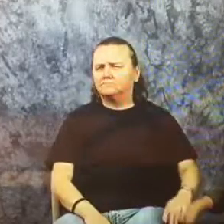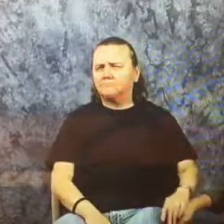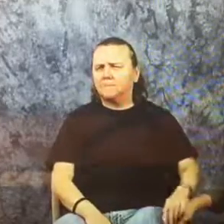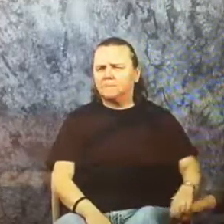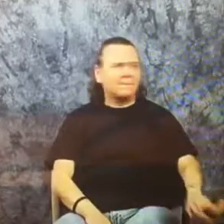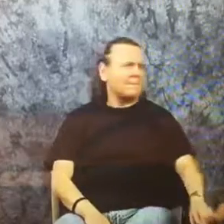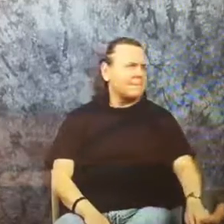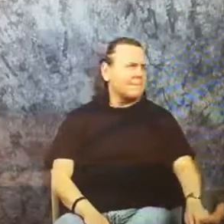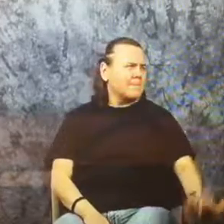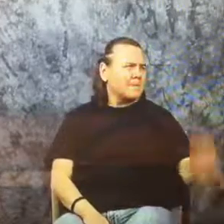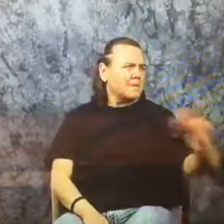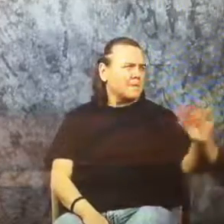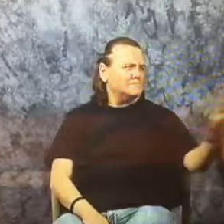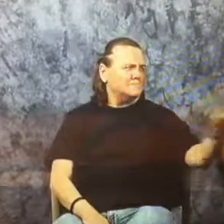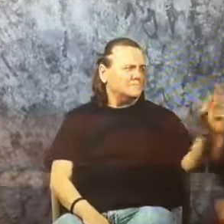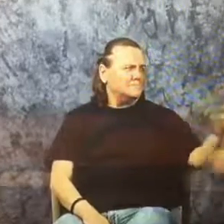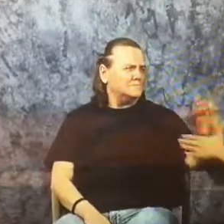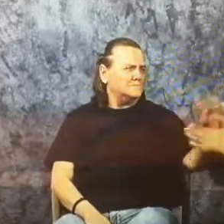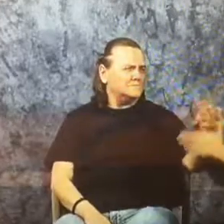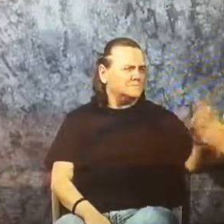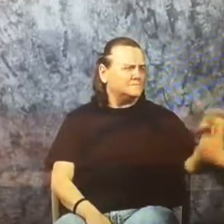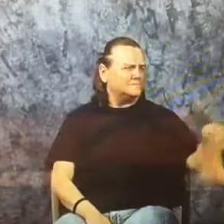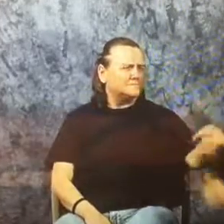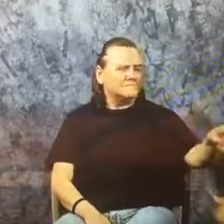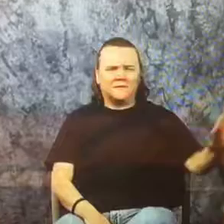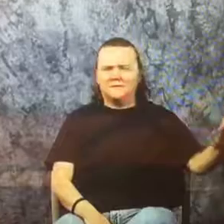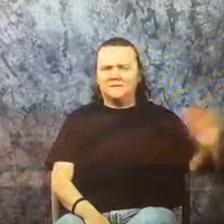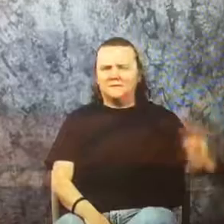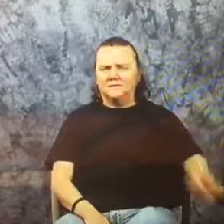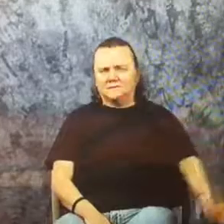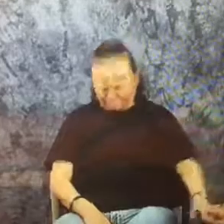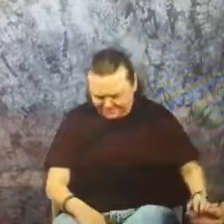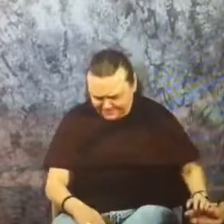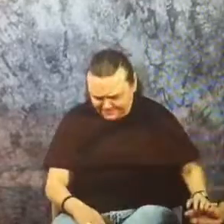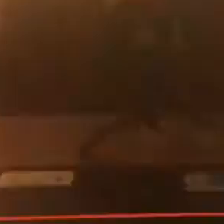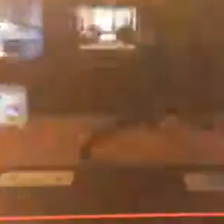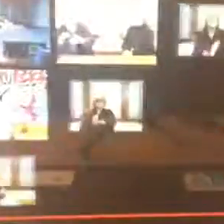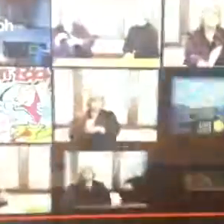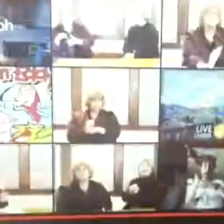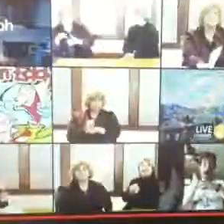I don't know. Well, thank you for sharing your story with us.